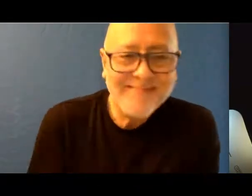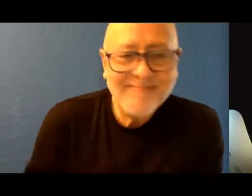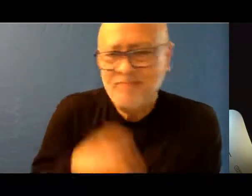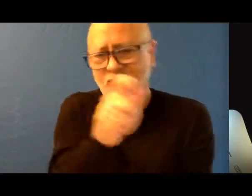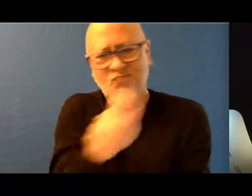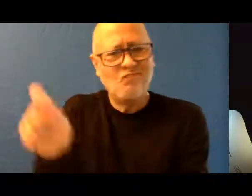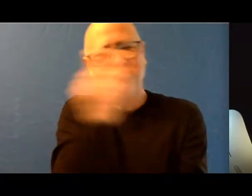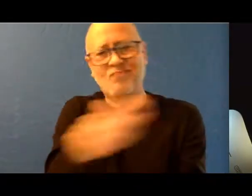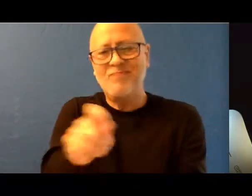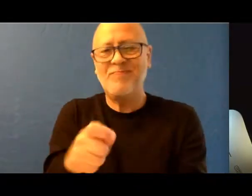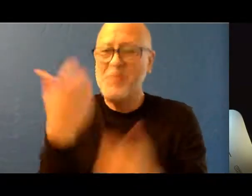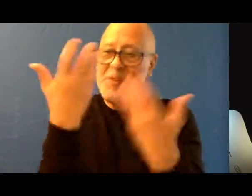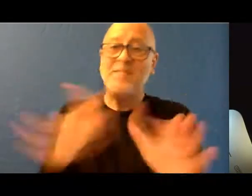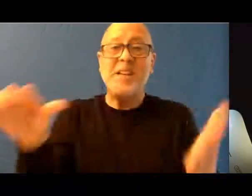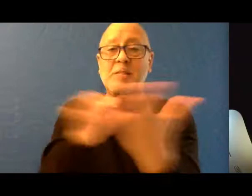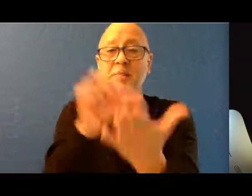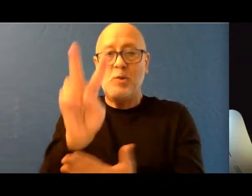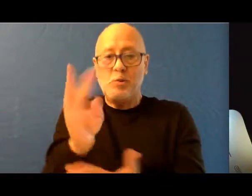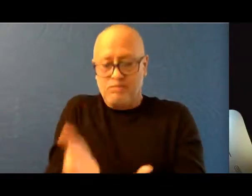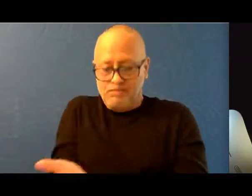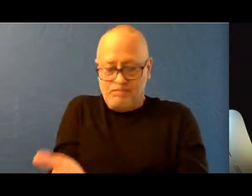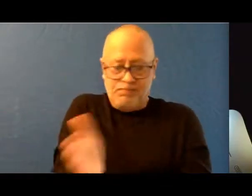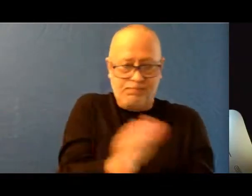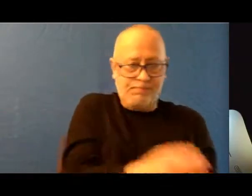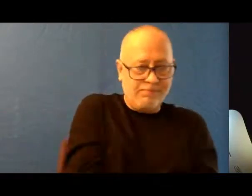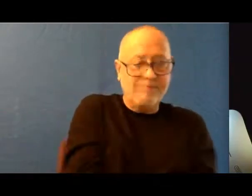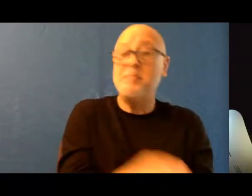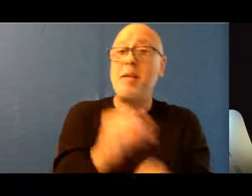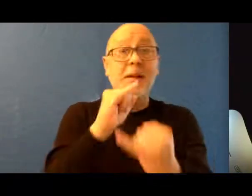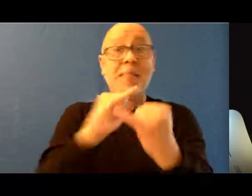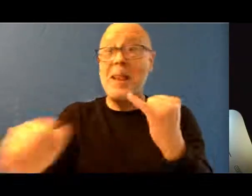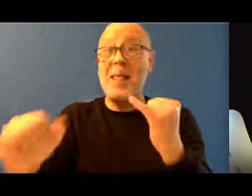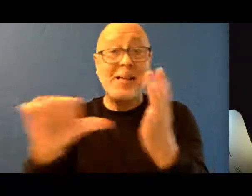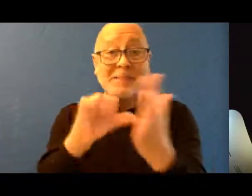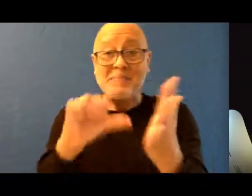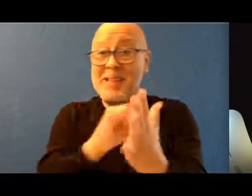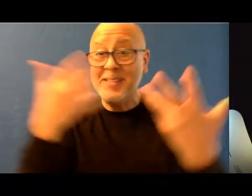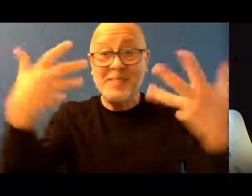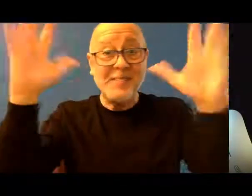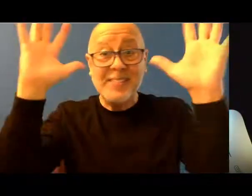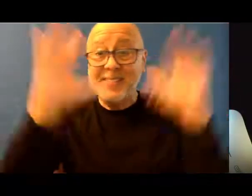Okay, we're done with page 2. Last page, here we go.